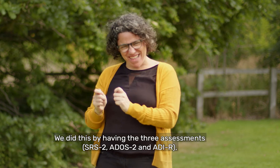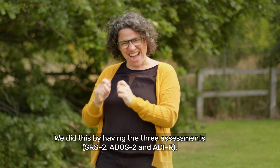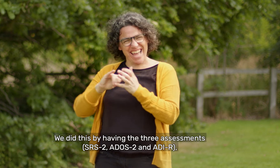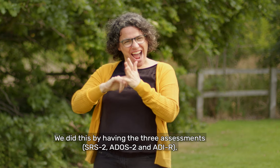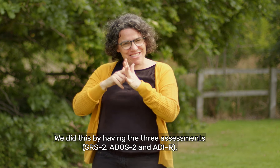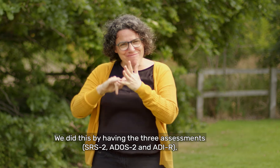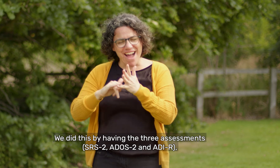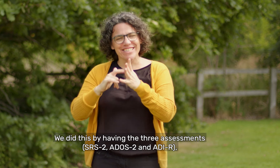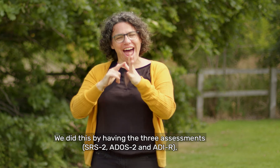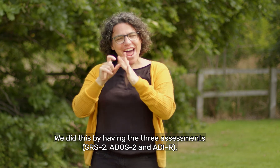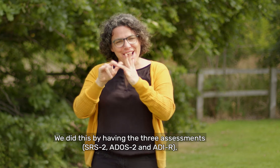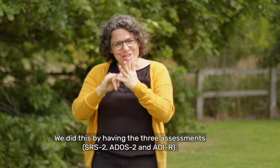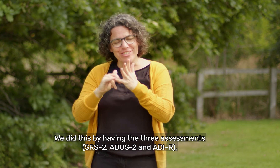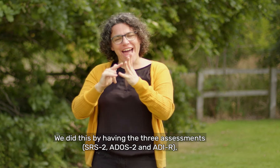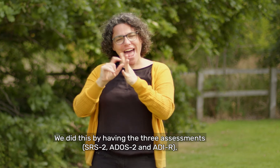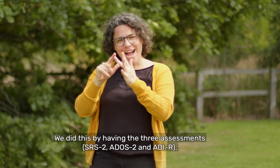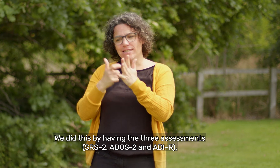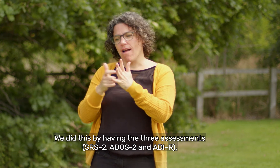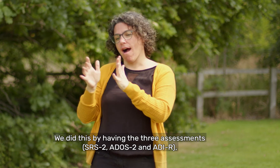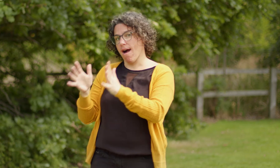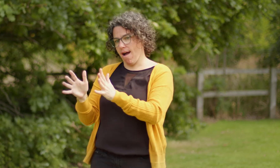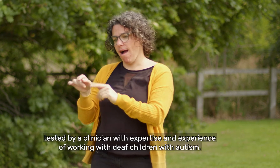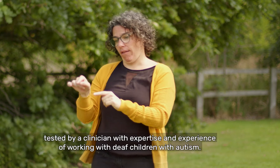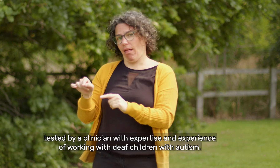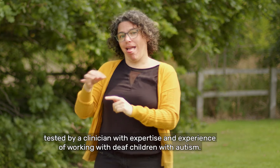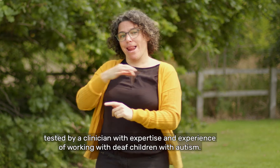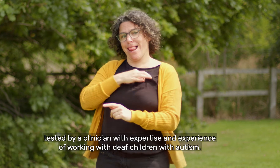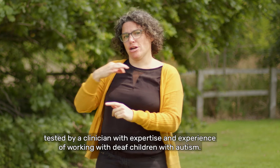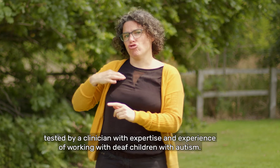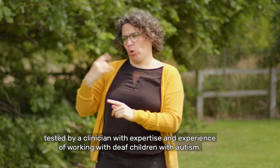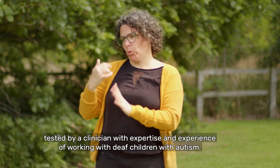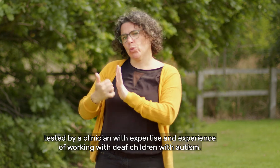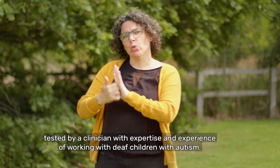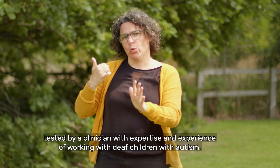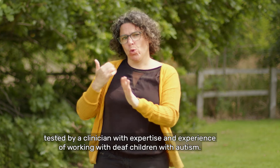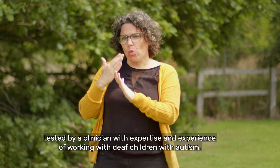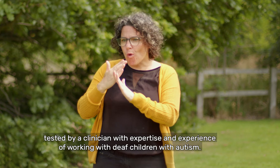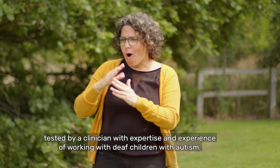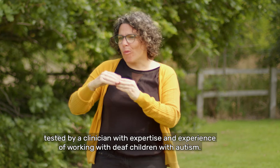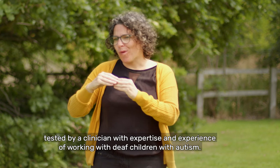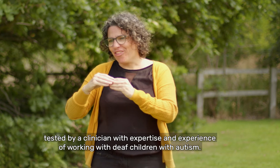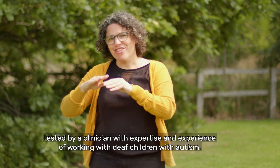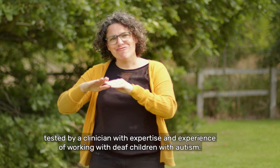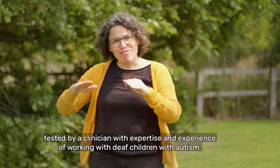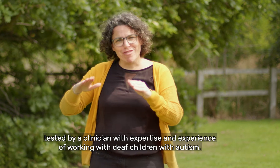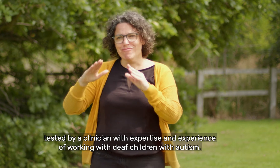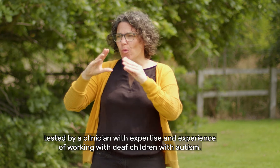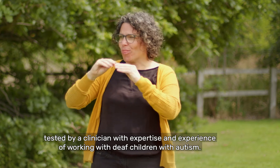SRS2, ADOS2 and ADIR, tested by a clinician with expertise and experience of working with deaf children with